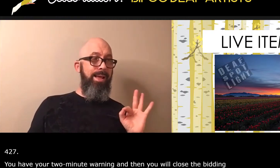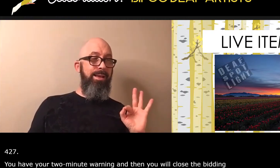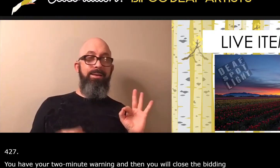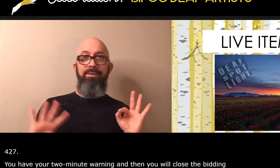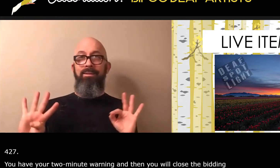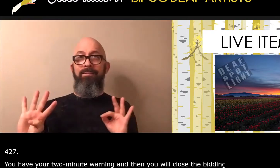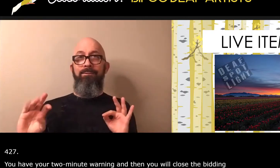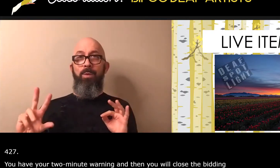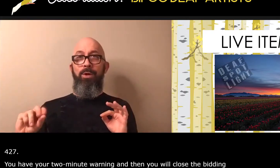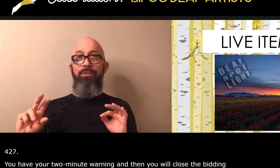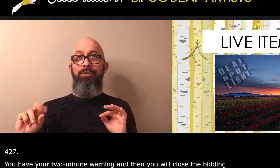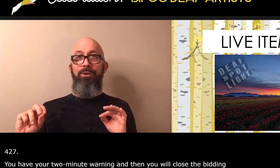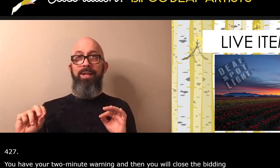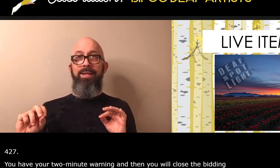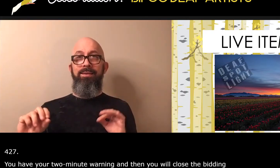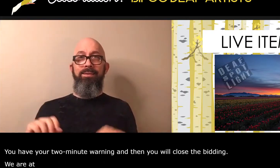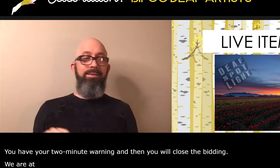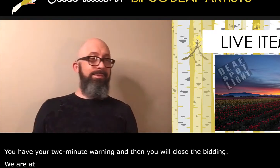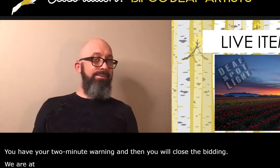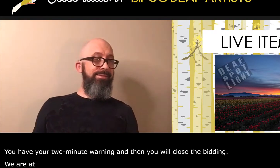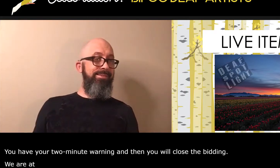For 428,